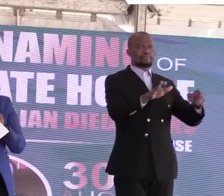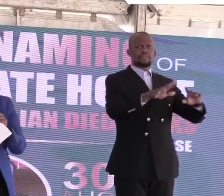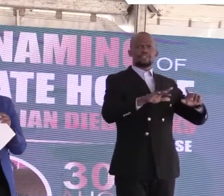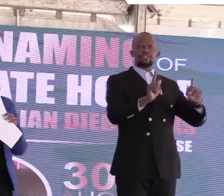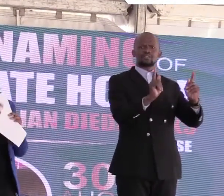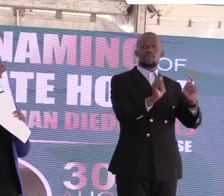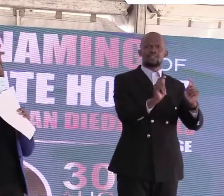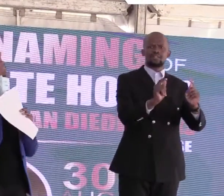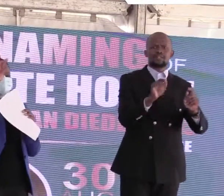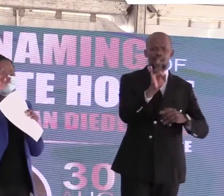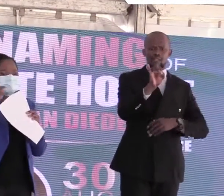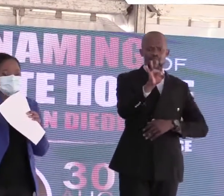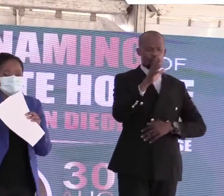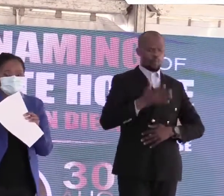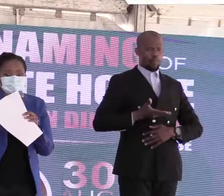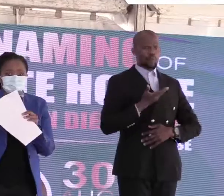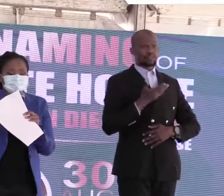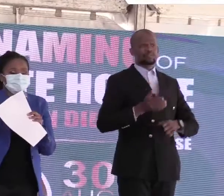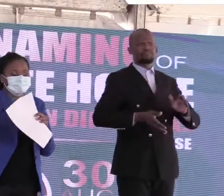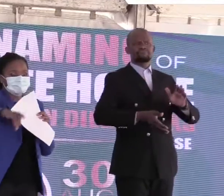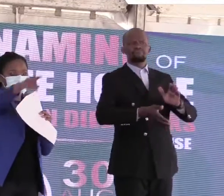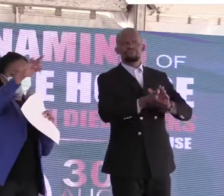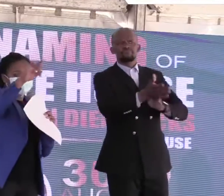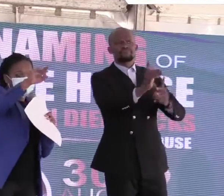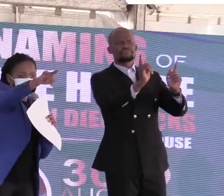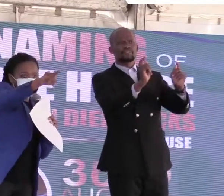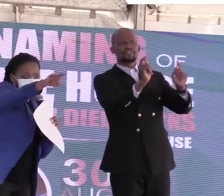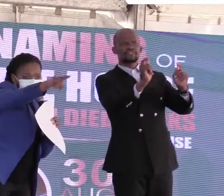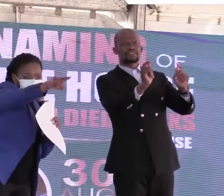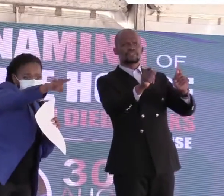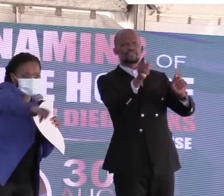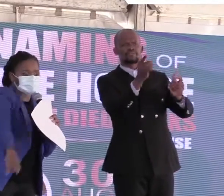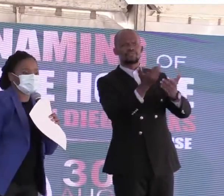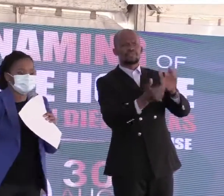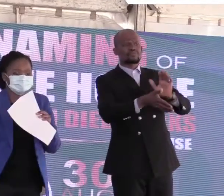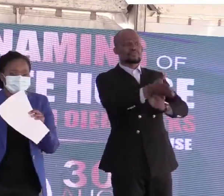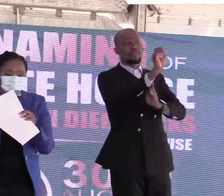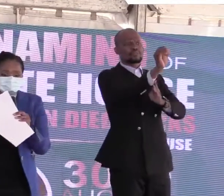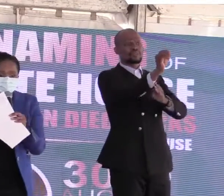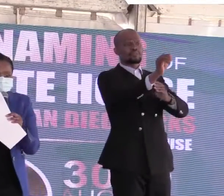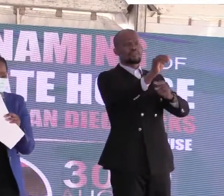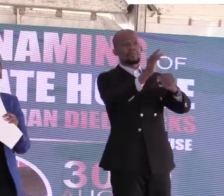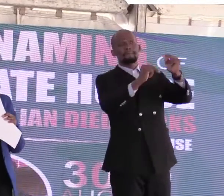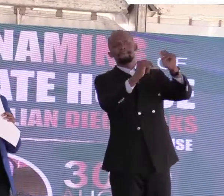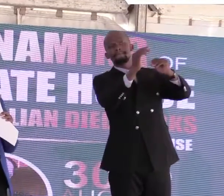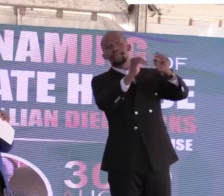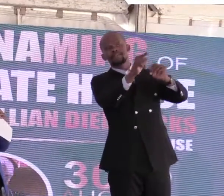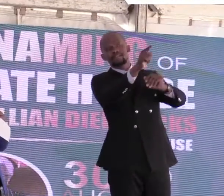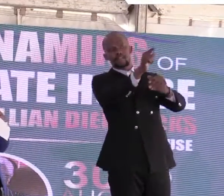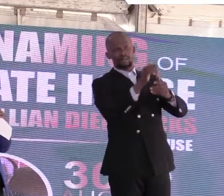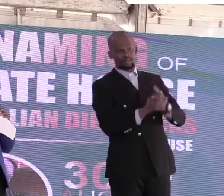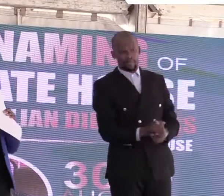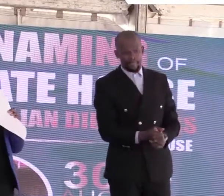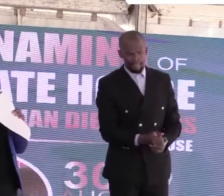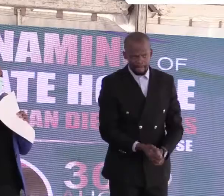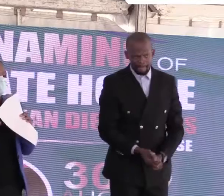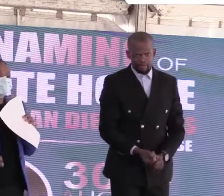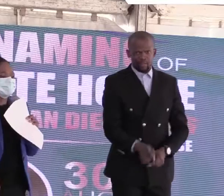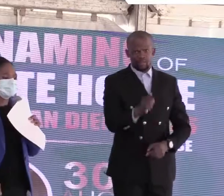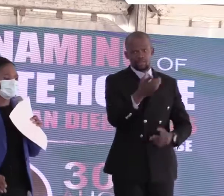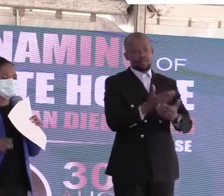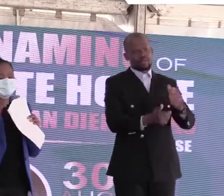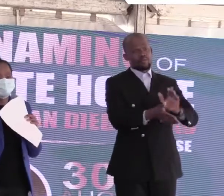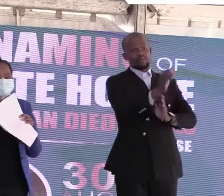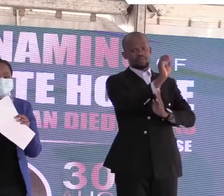needs to relieve themselves. 2 hours is a very long period. Are opposite in that building that we are going to rename. You